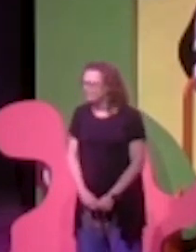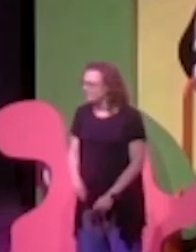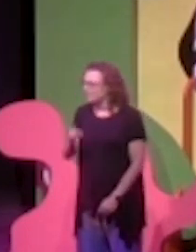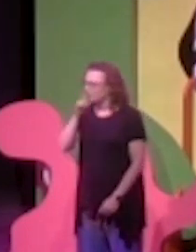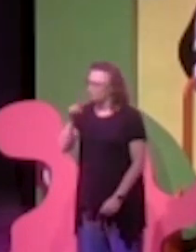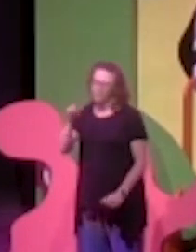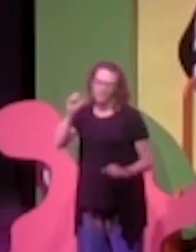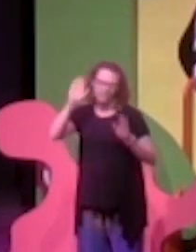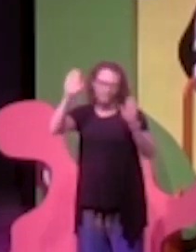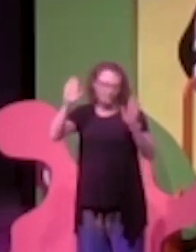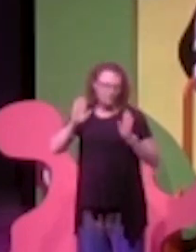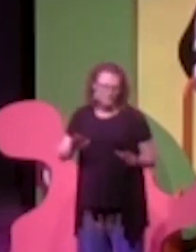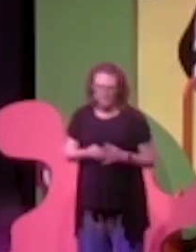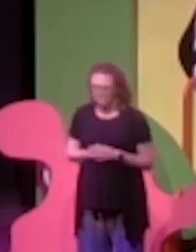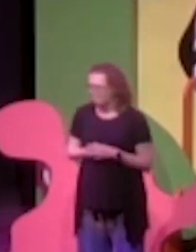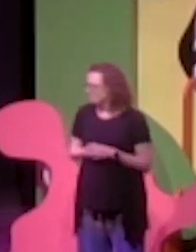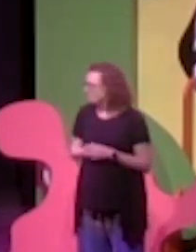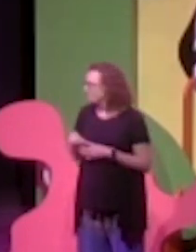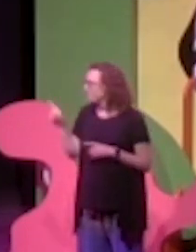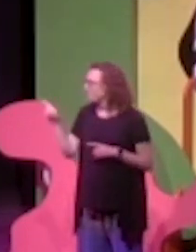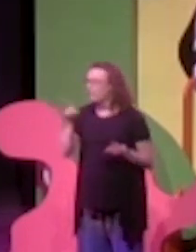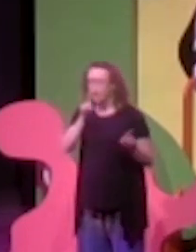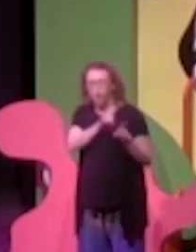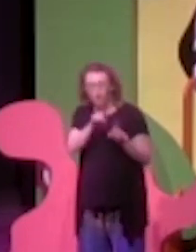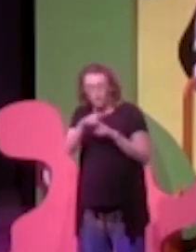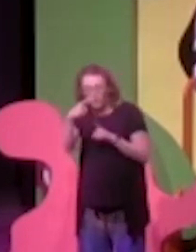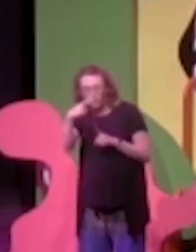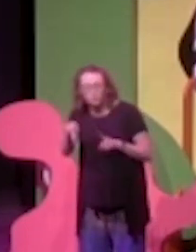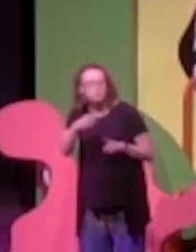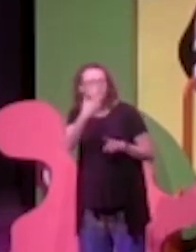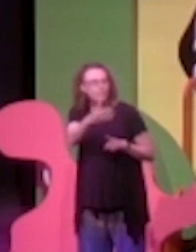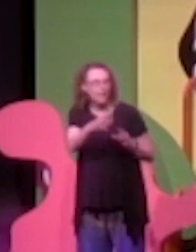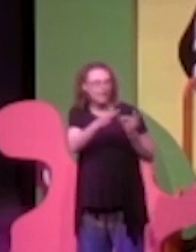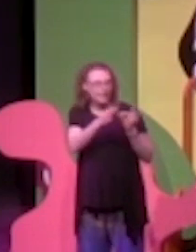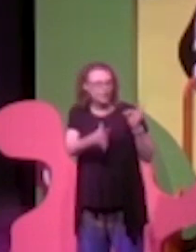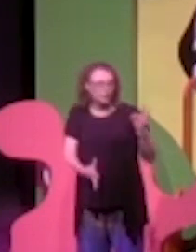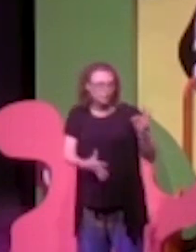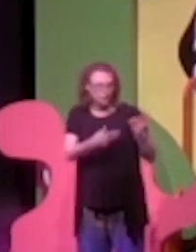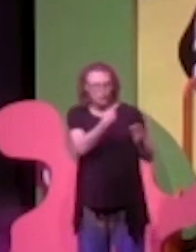Fabulous. Can we also thank our ASL interpreters? Yes.